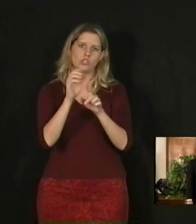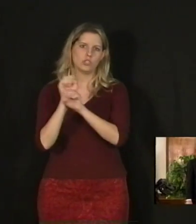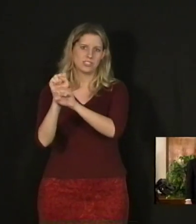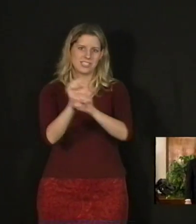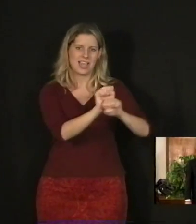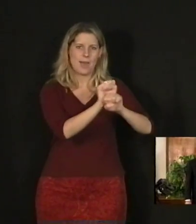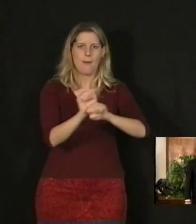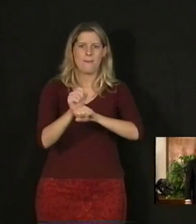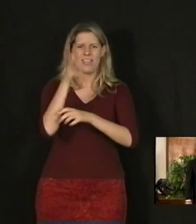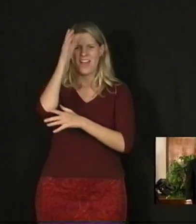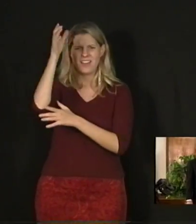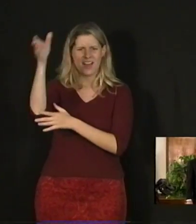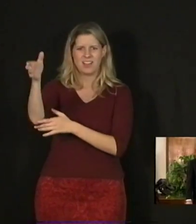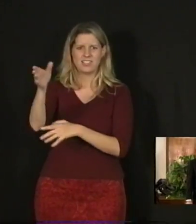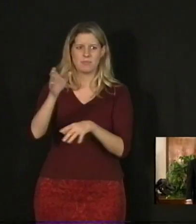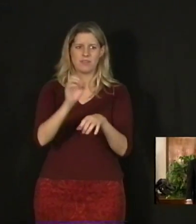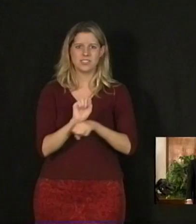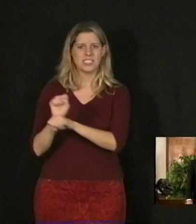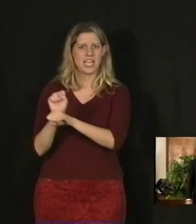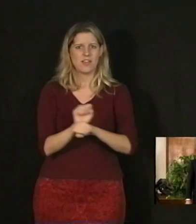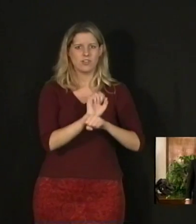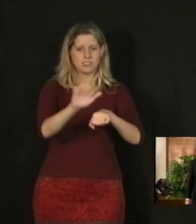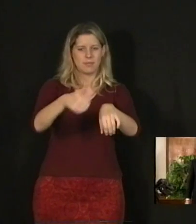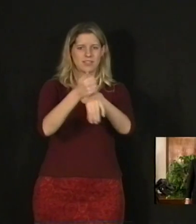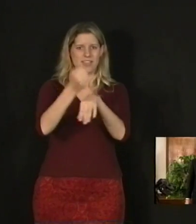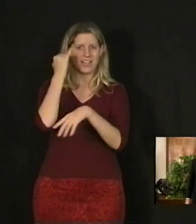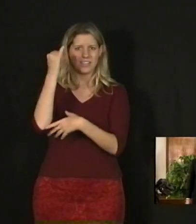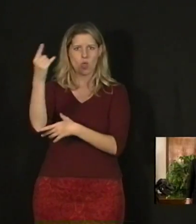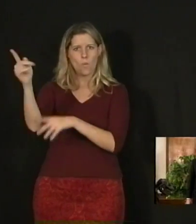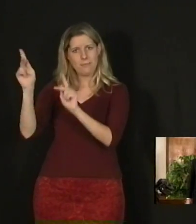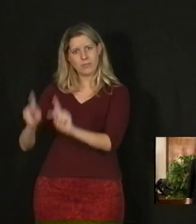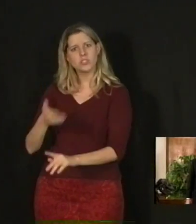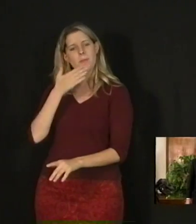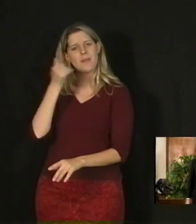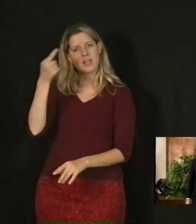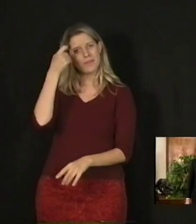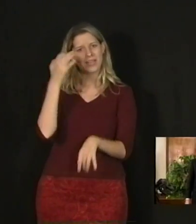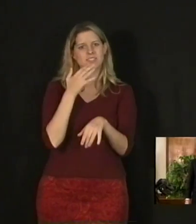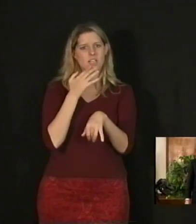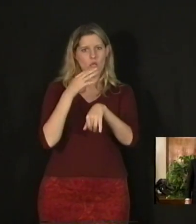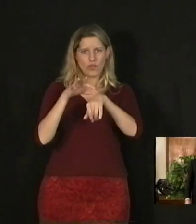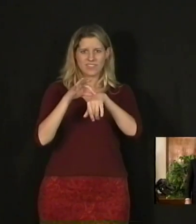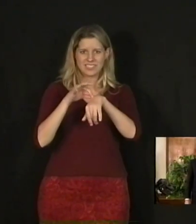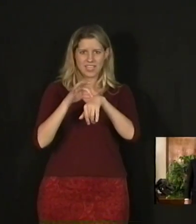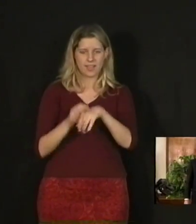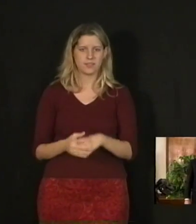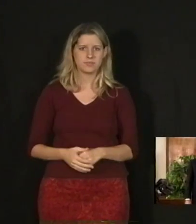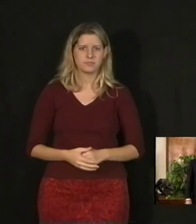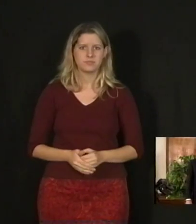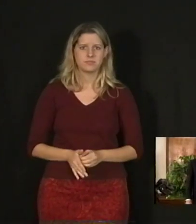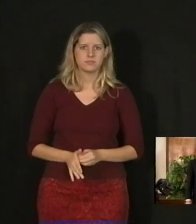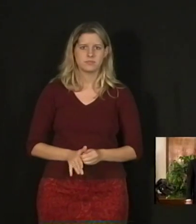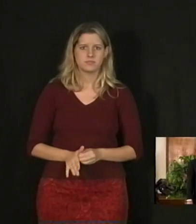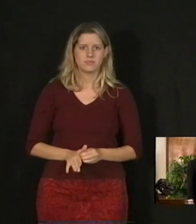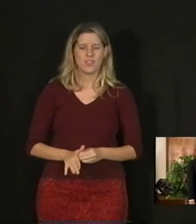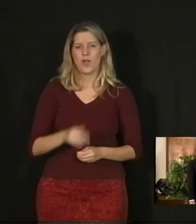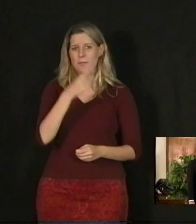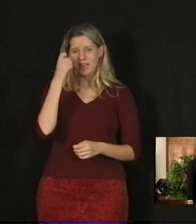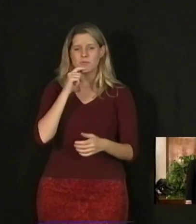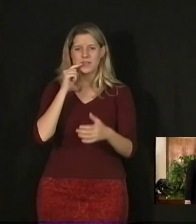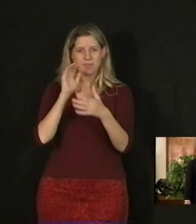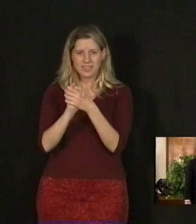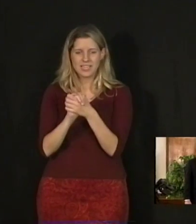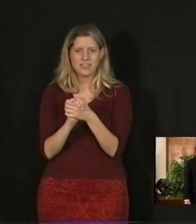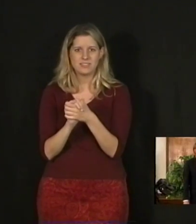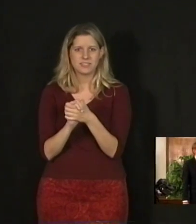on the idea that one person is superior because of the color of his skin or because of what he believes. This is goes right back to the